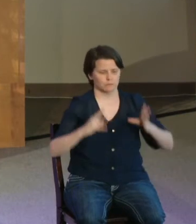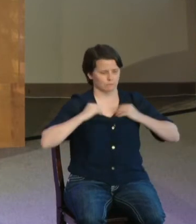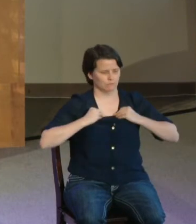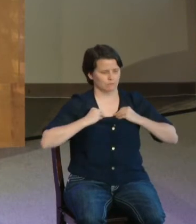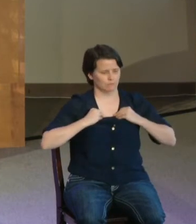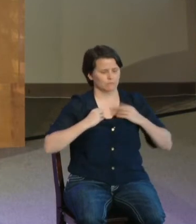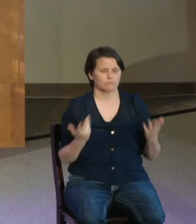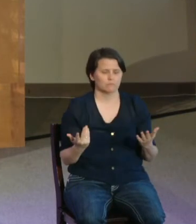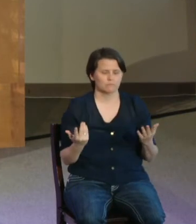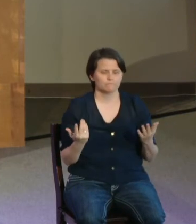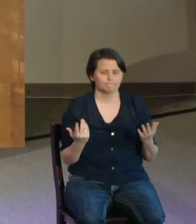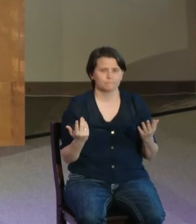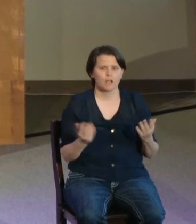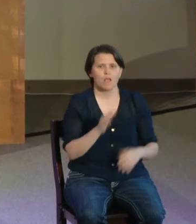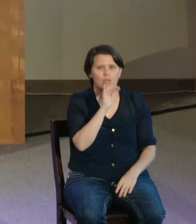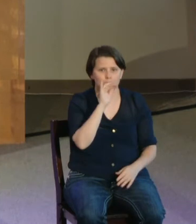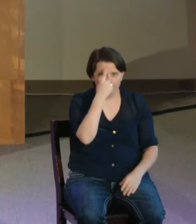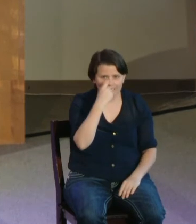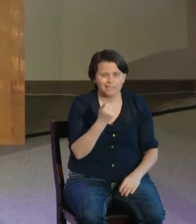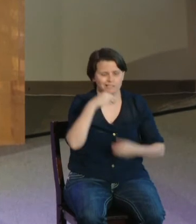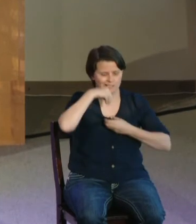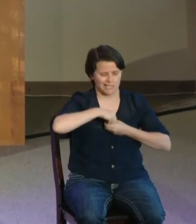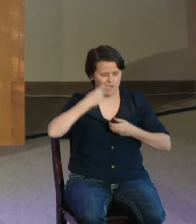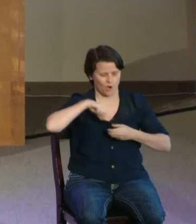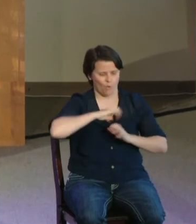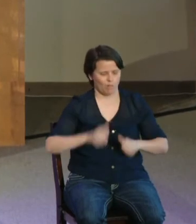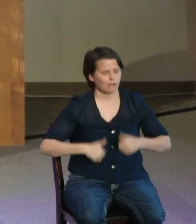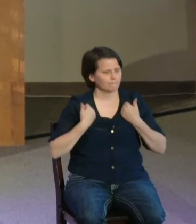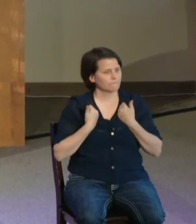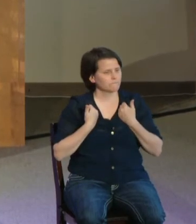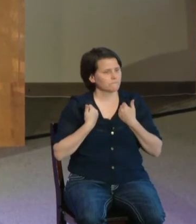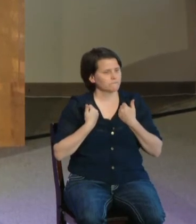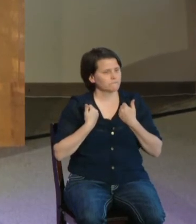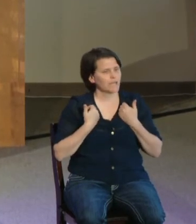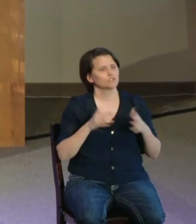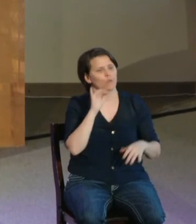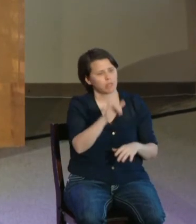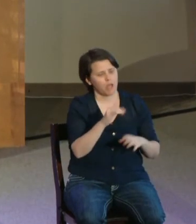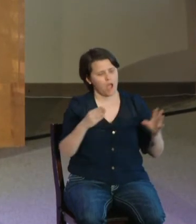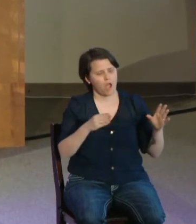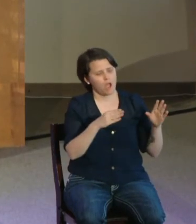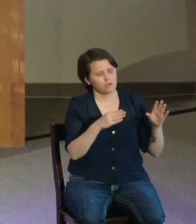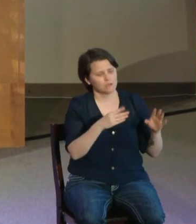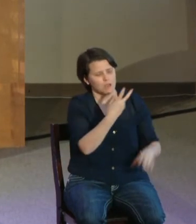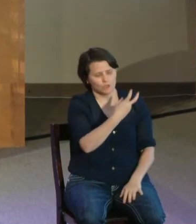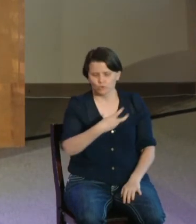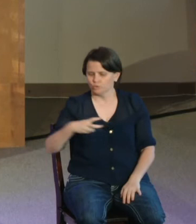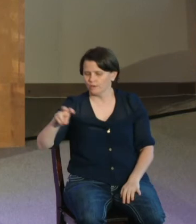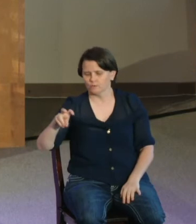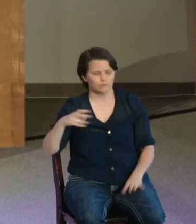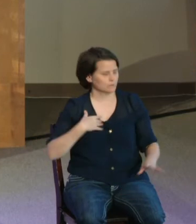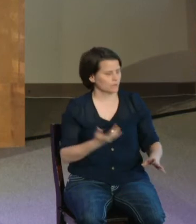lives. Simply because it is in our lives. And then that moves us away from separation, from them, us,